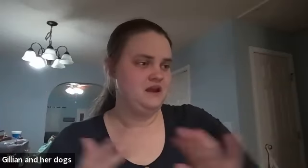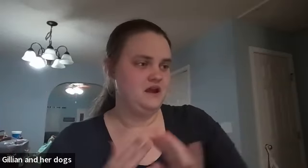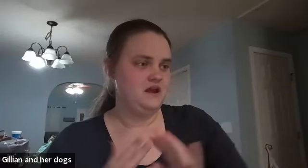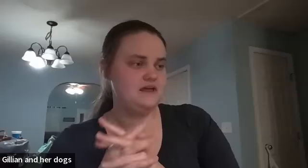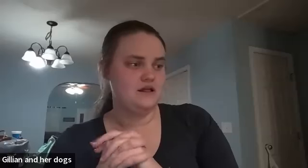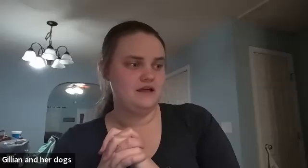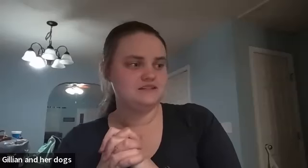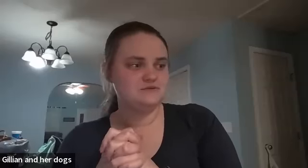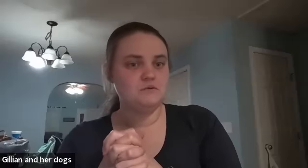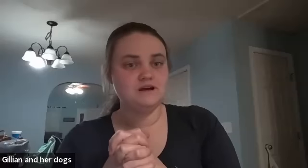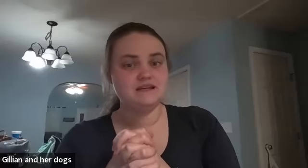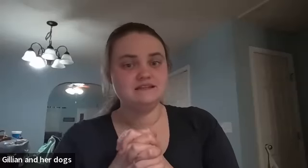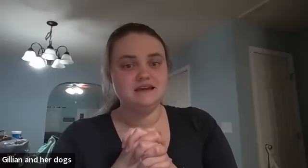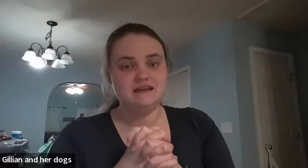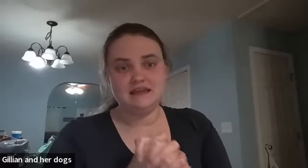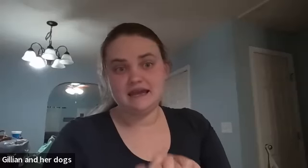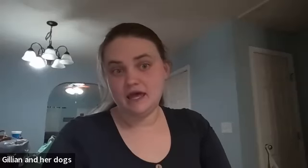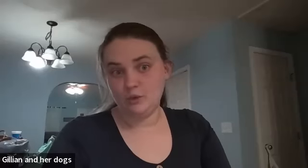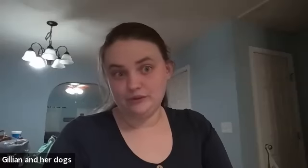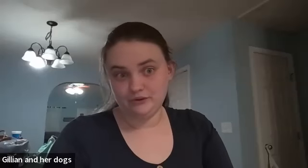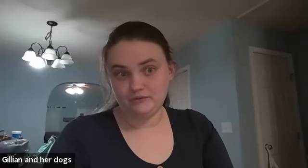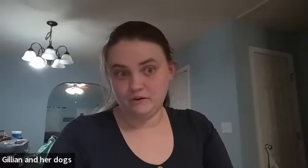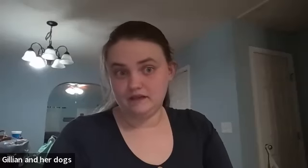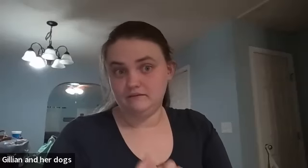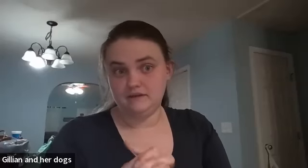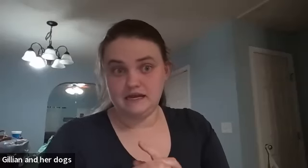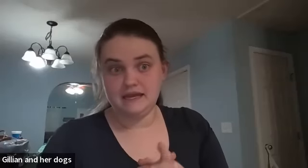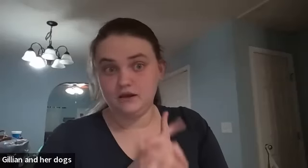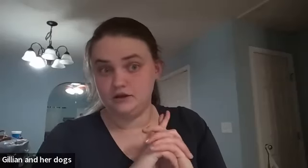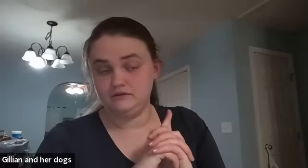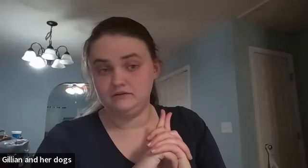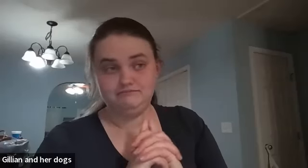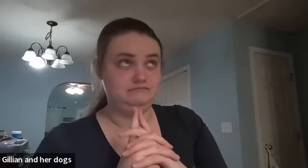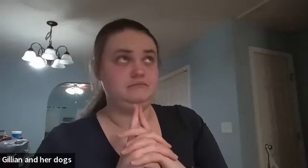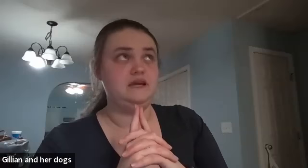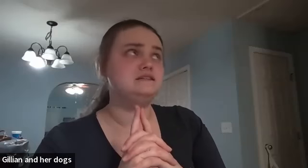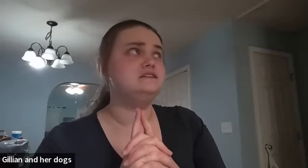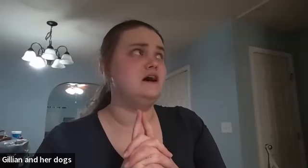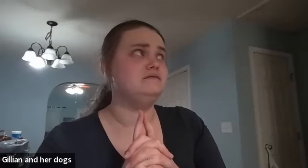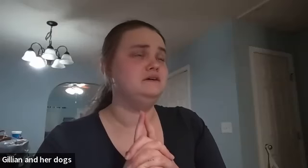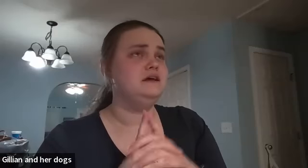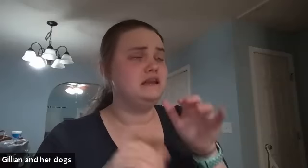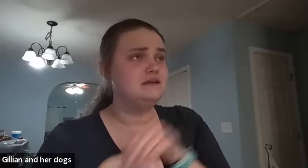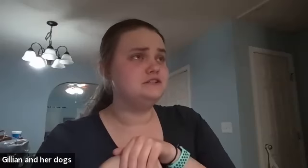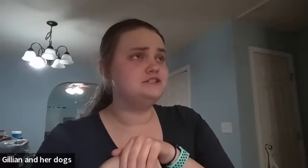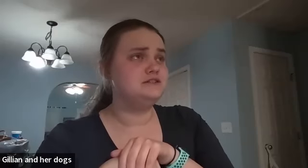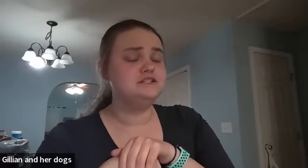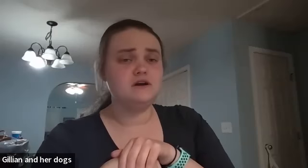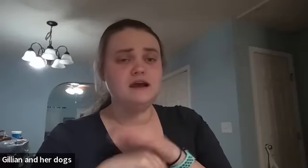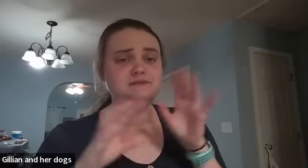All right. And then our last one was, can I help you? Or can I guess, yeah. In English, sorry, sometimes